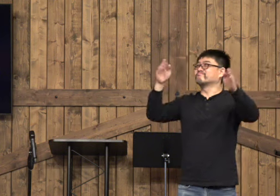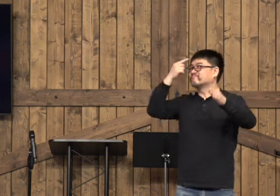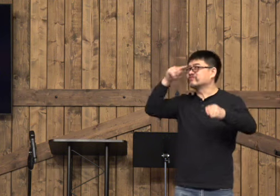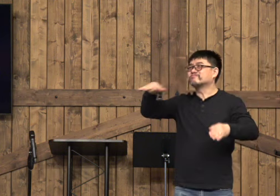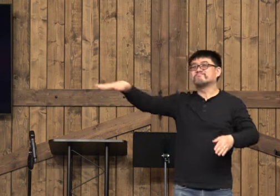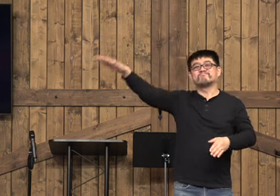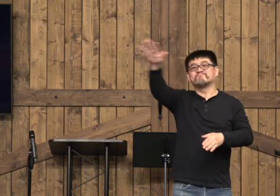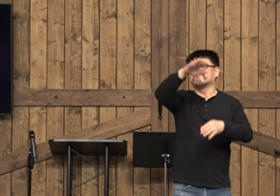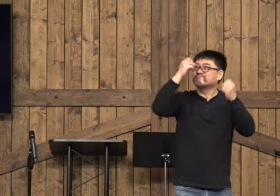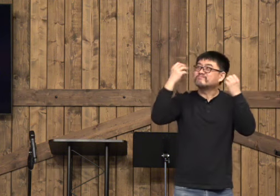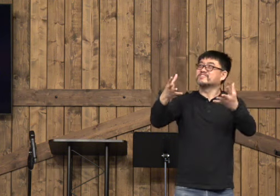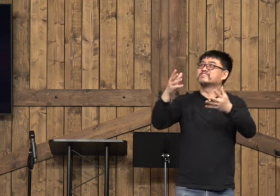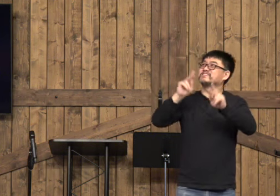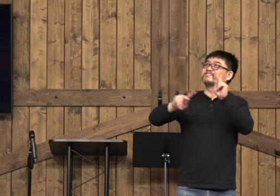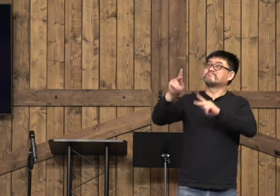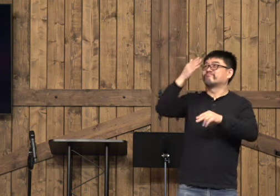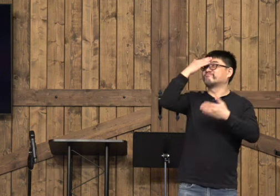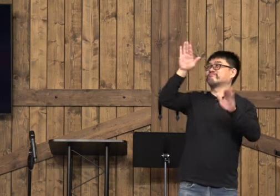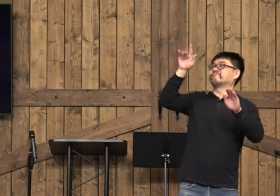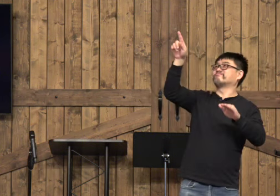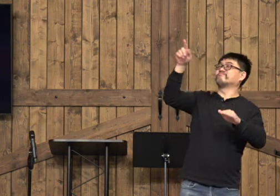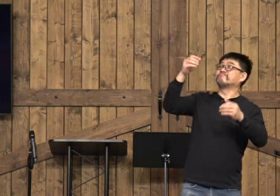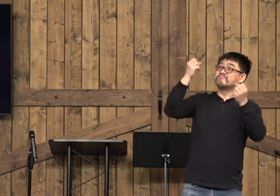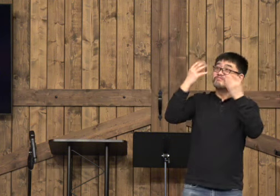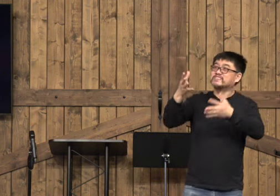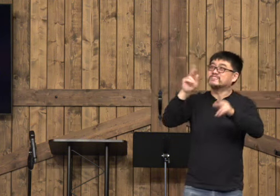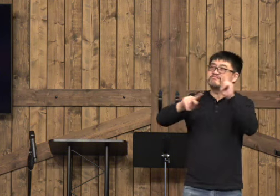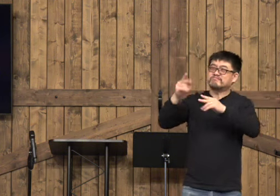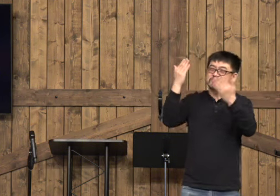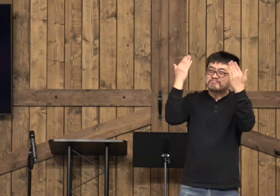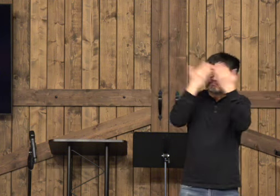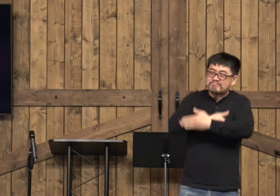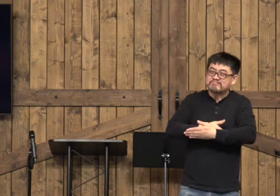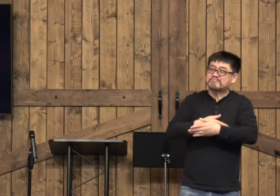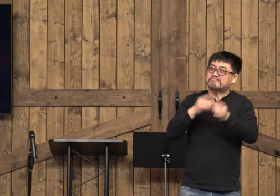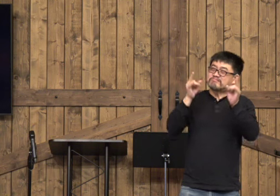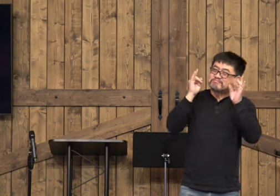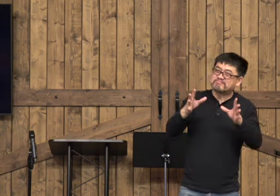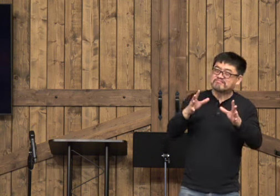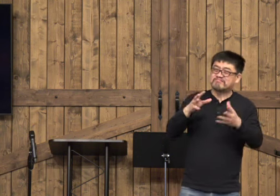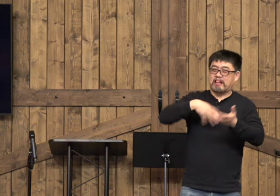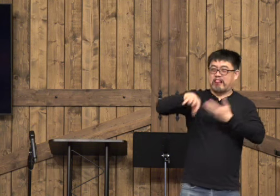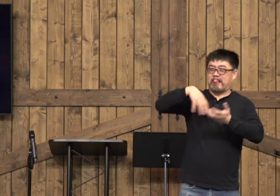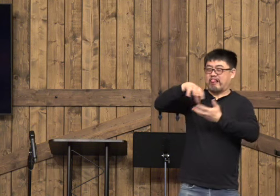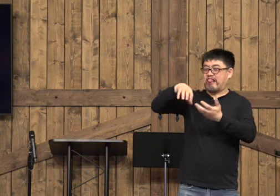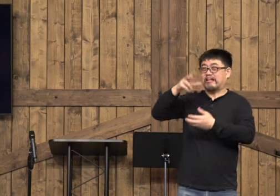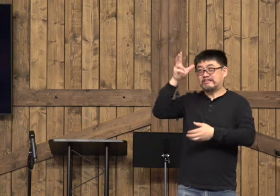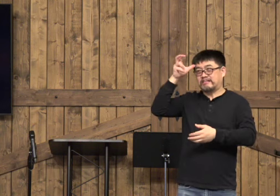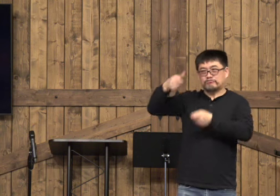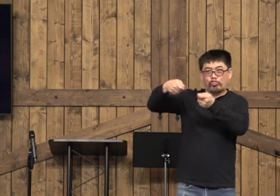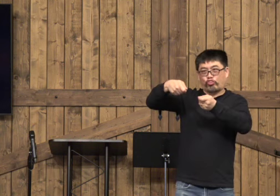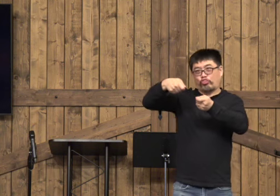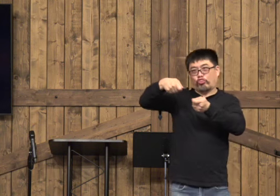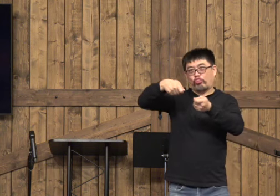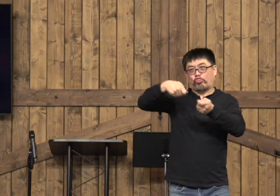that He wants us to go to different places that is the most important that we need to spread the gospel the world is full